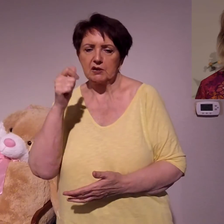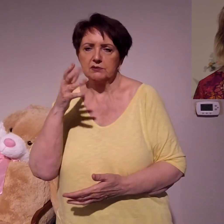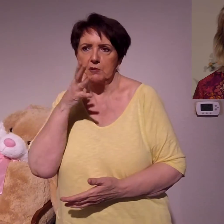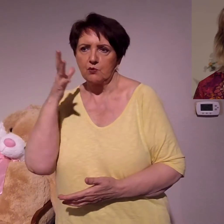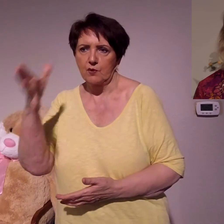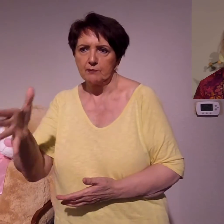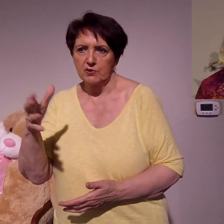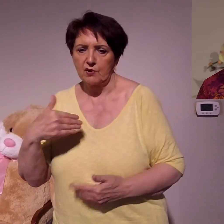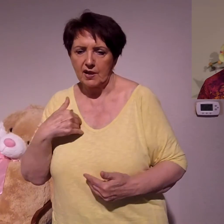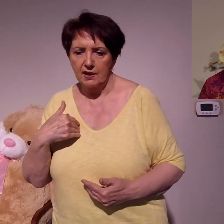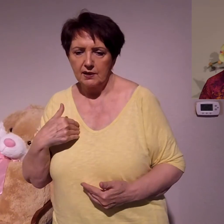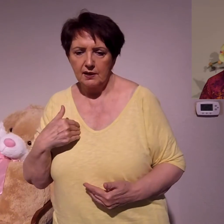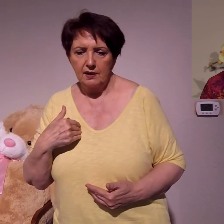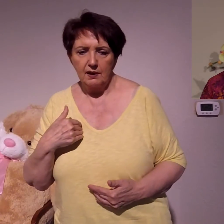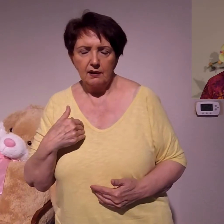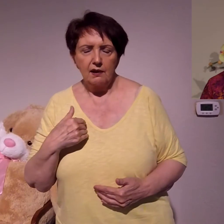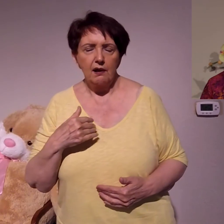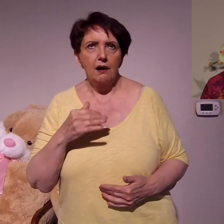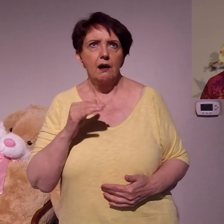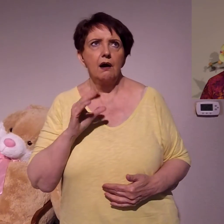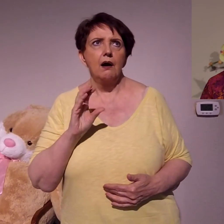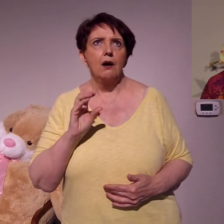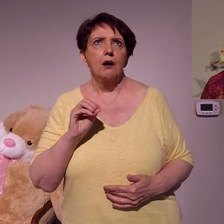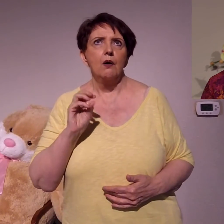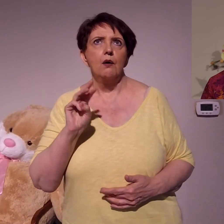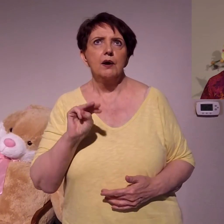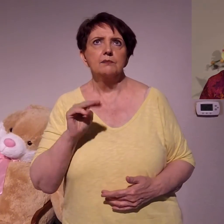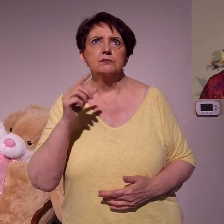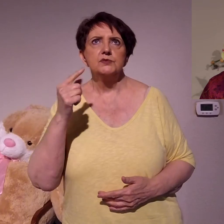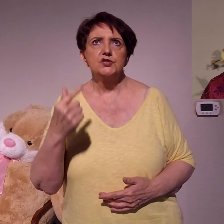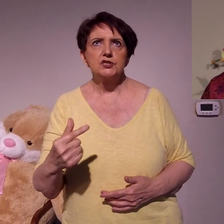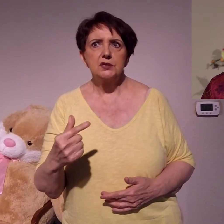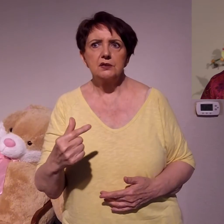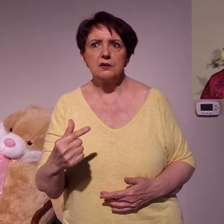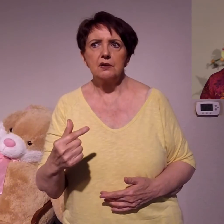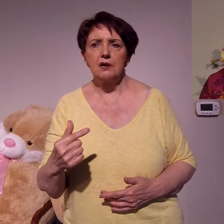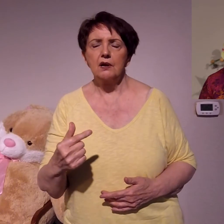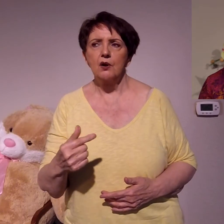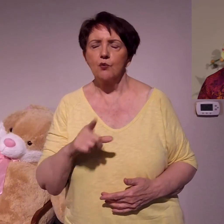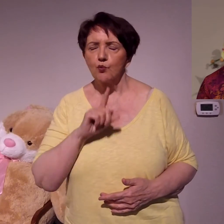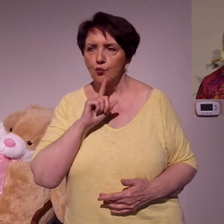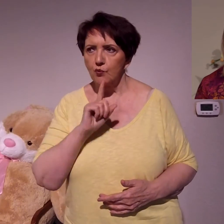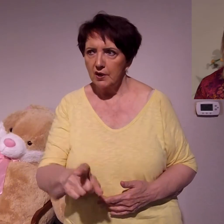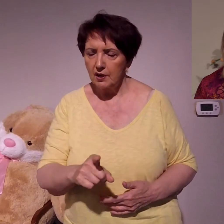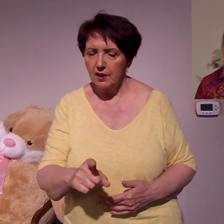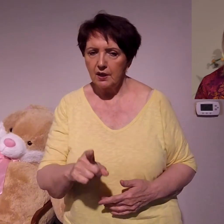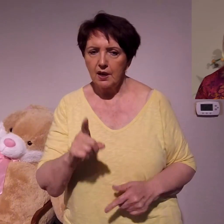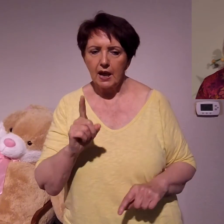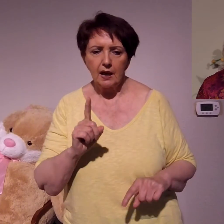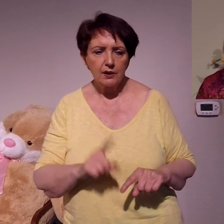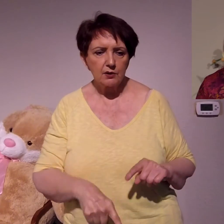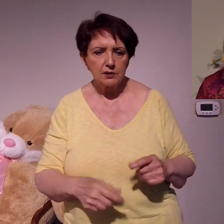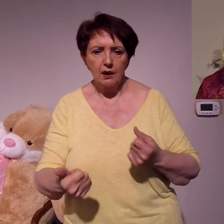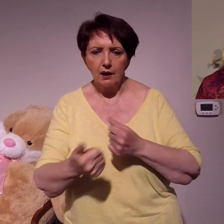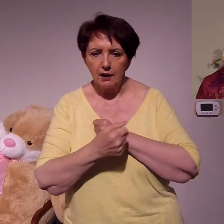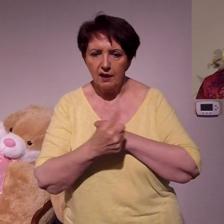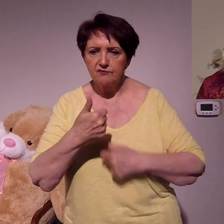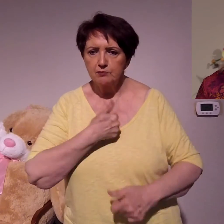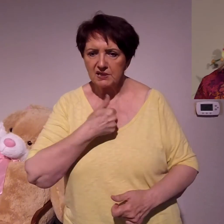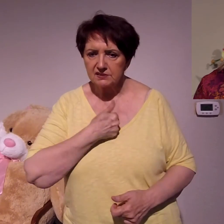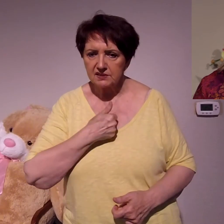I was brought. I had to do some really deep forgiveness work with myself because I would so